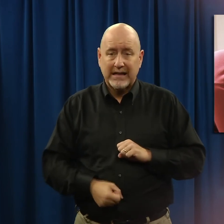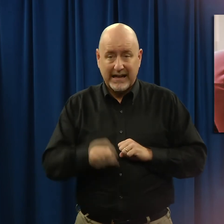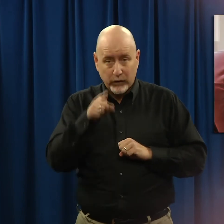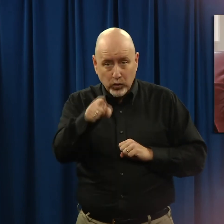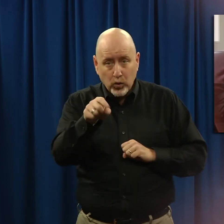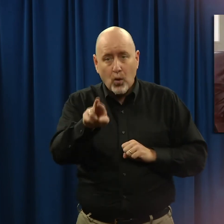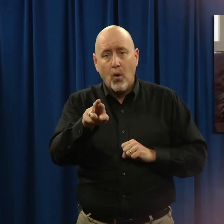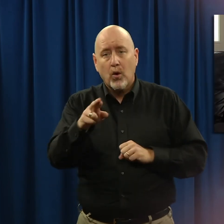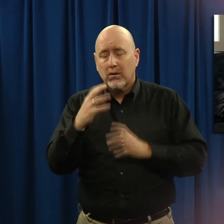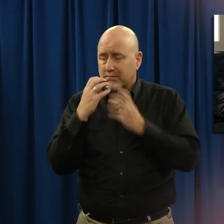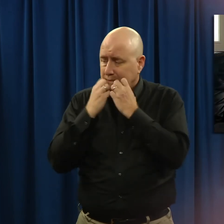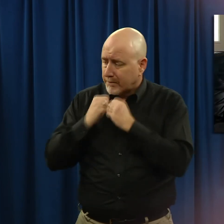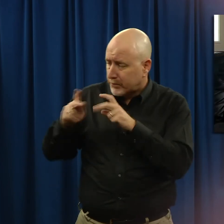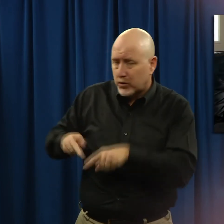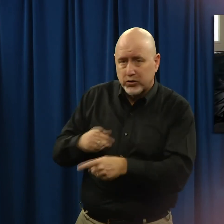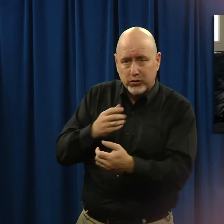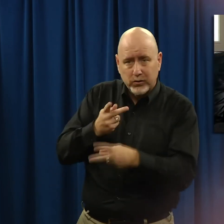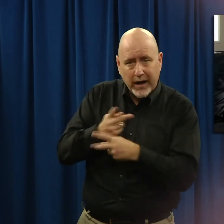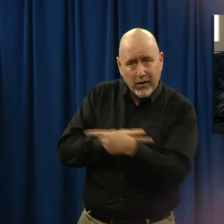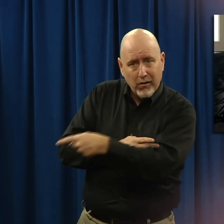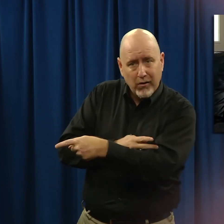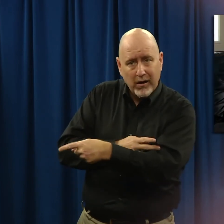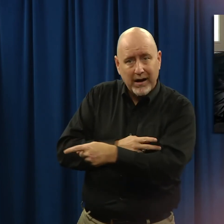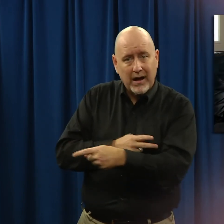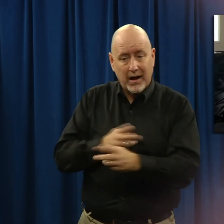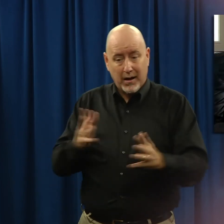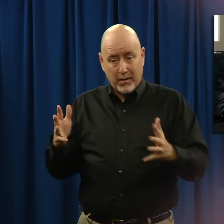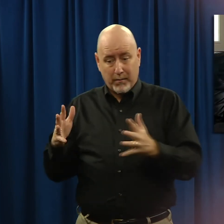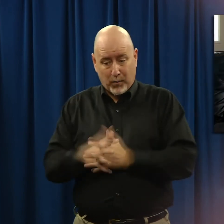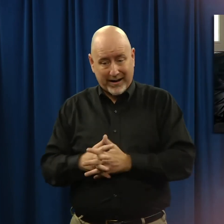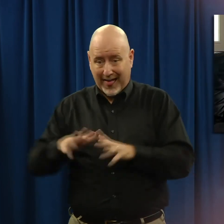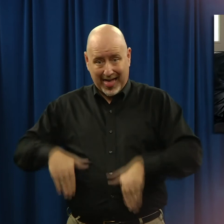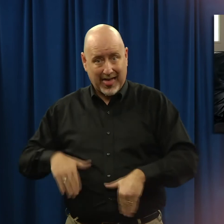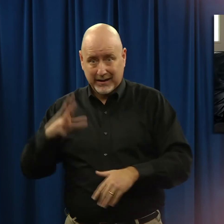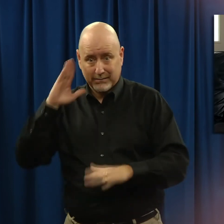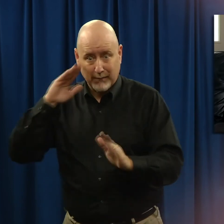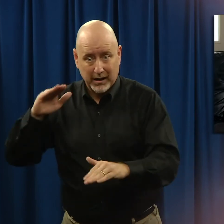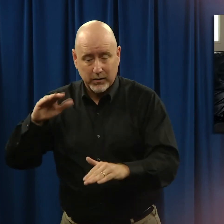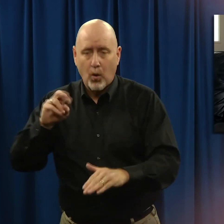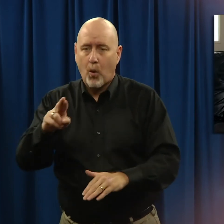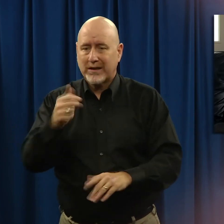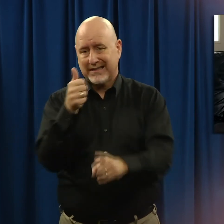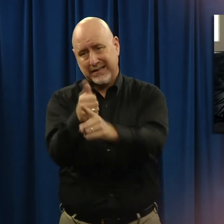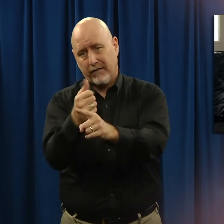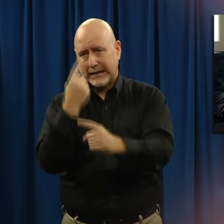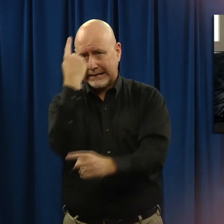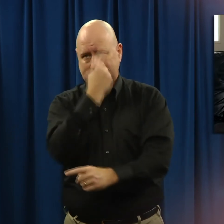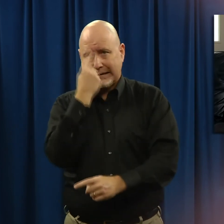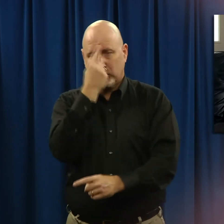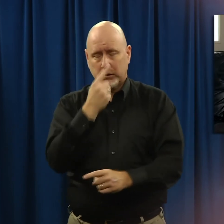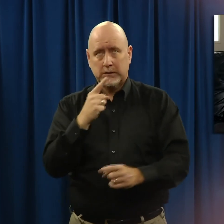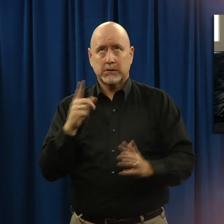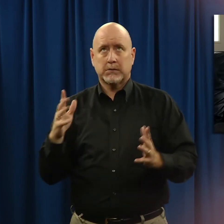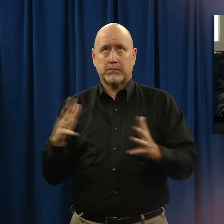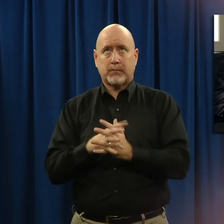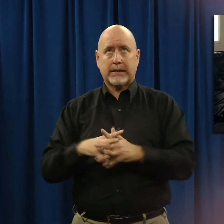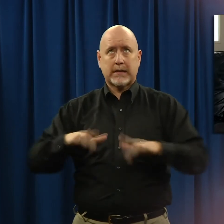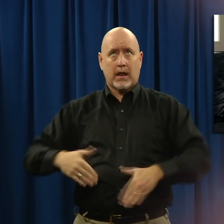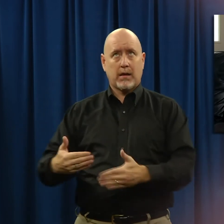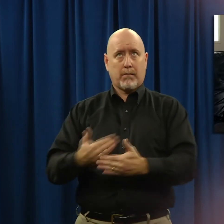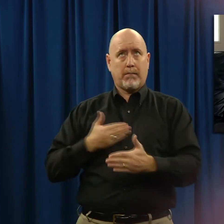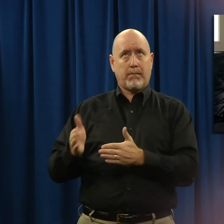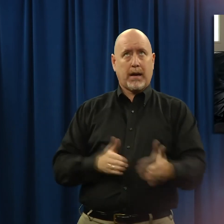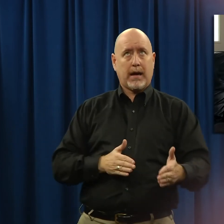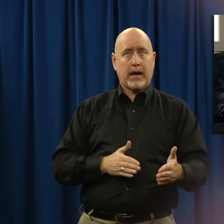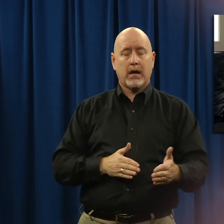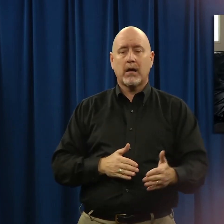or someone you love is faced with an unplanned pregnancy, or if you're just considering the possibility of an unplanned pregnancy,